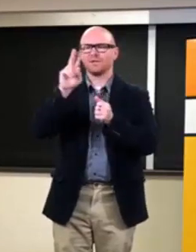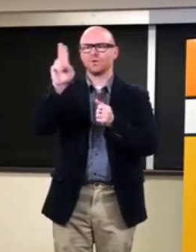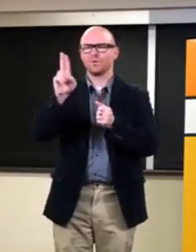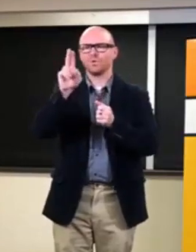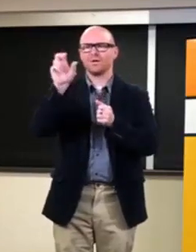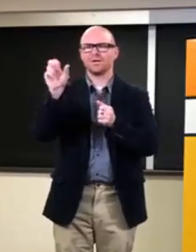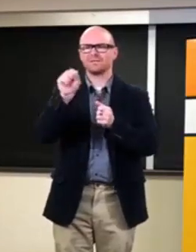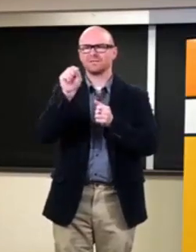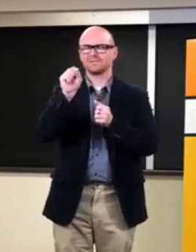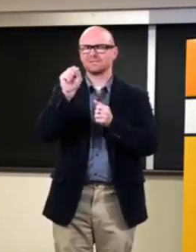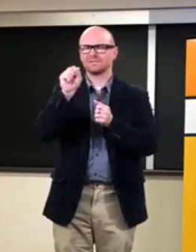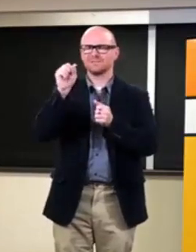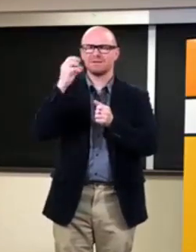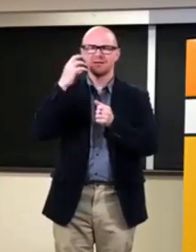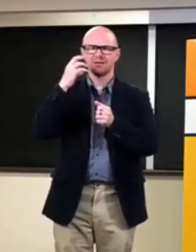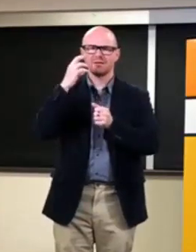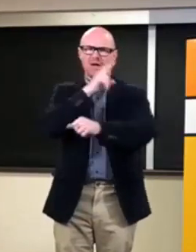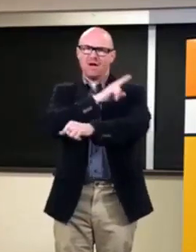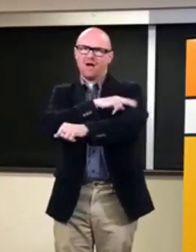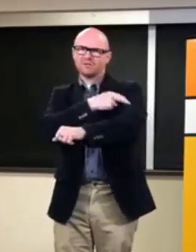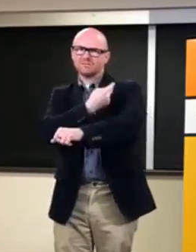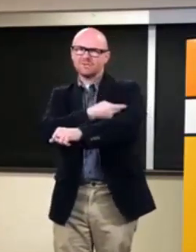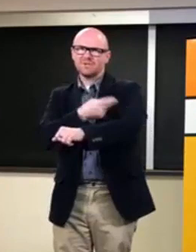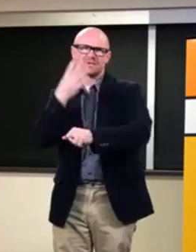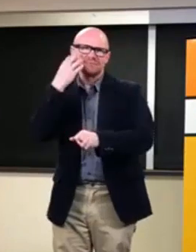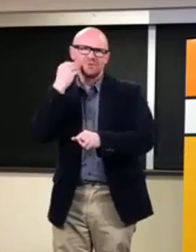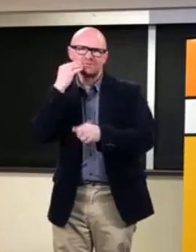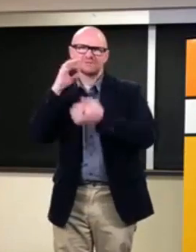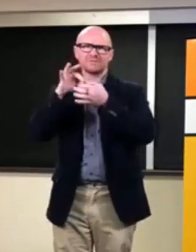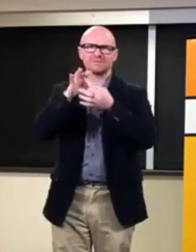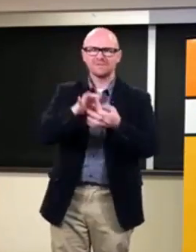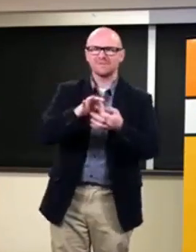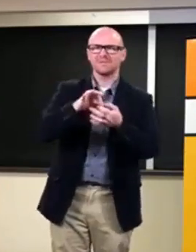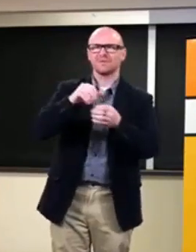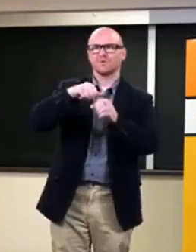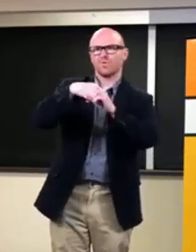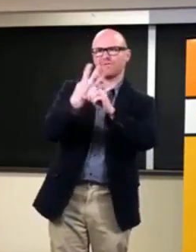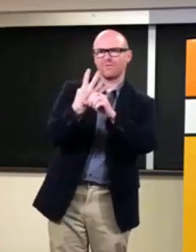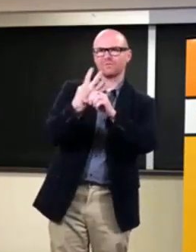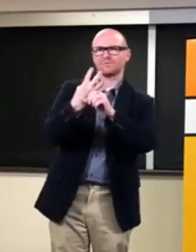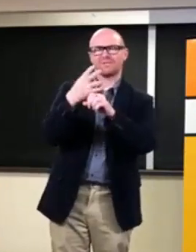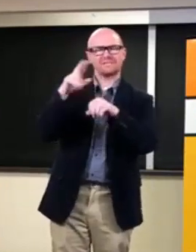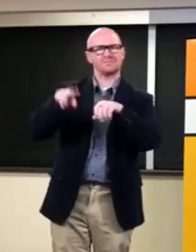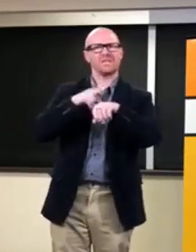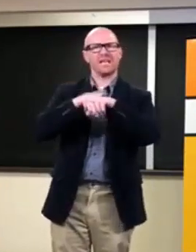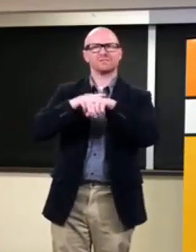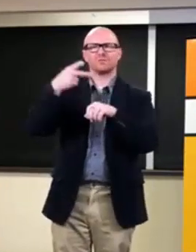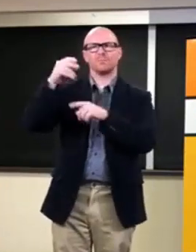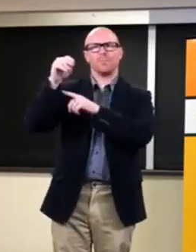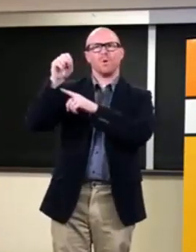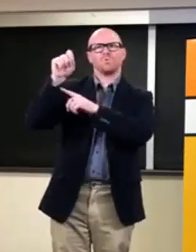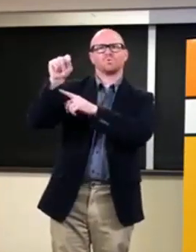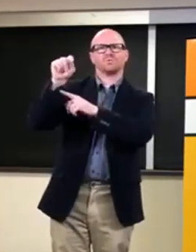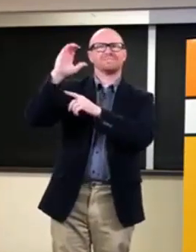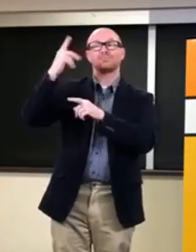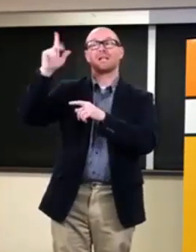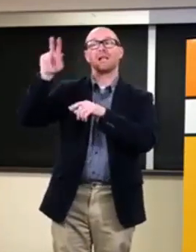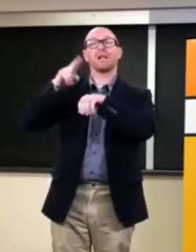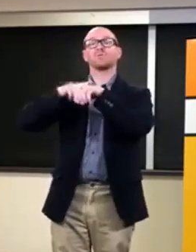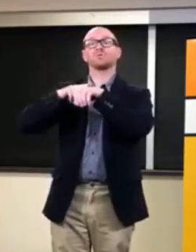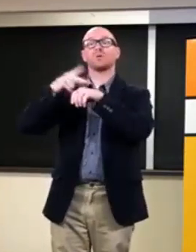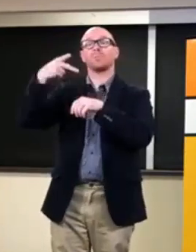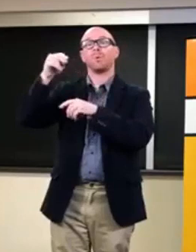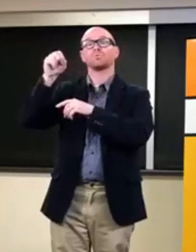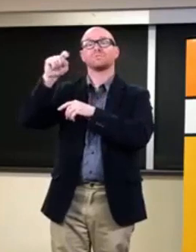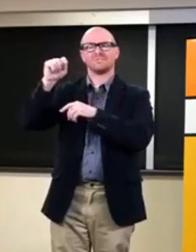General hospital experiences responding to COVID-19 pandemic national pulse survey? No,